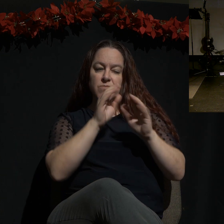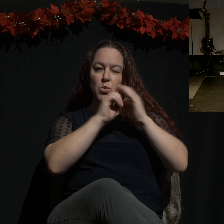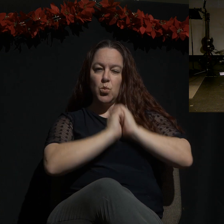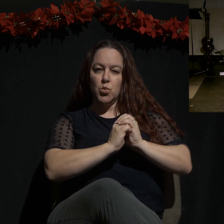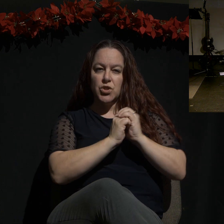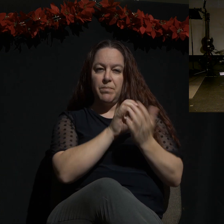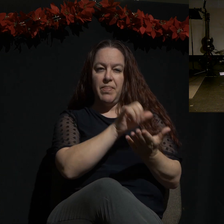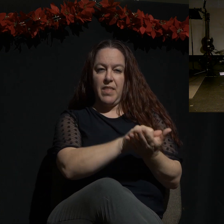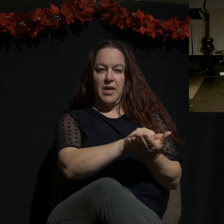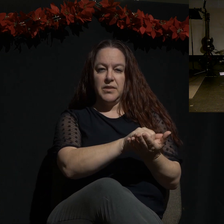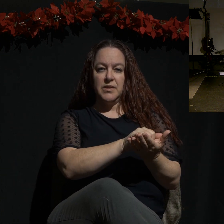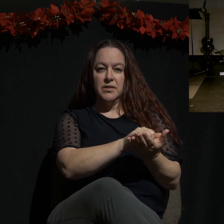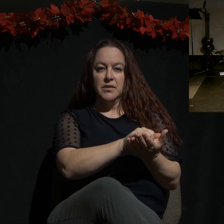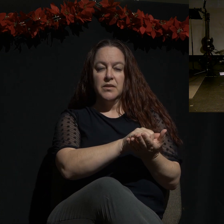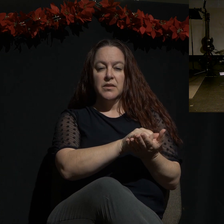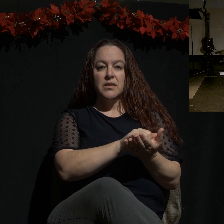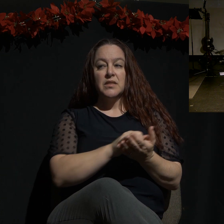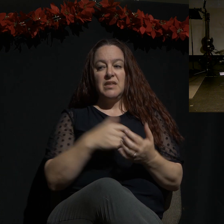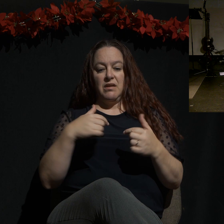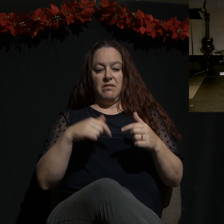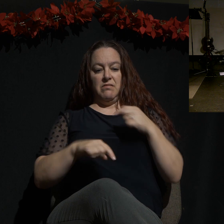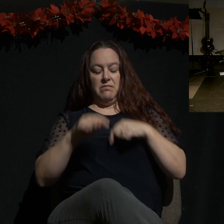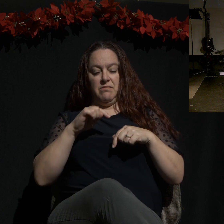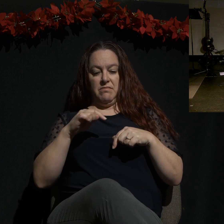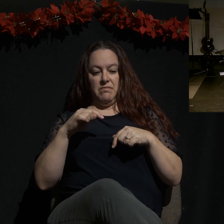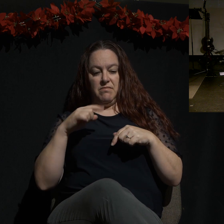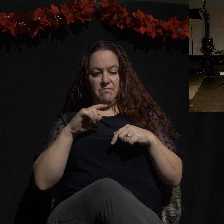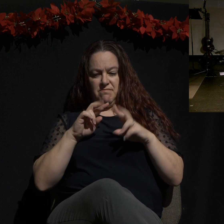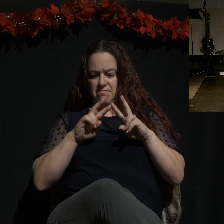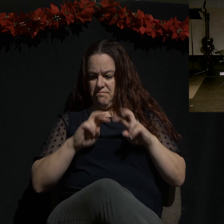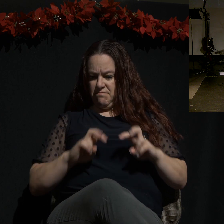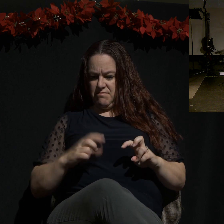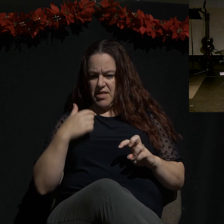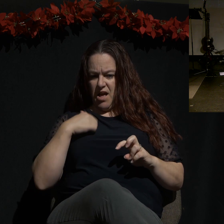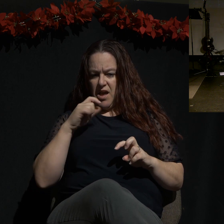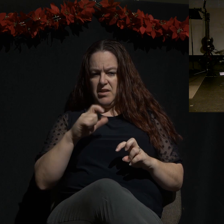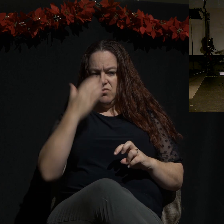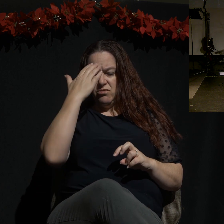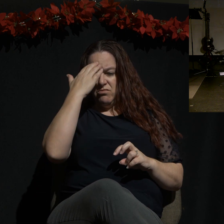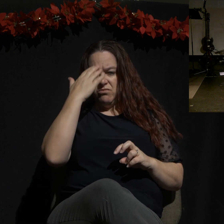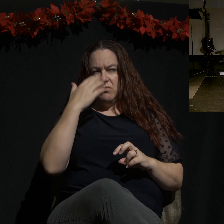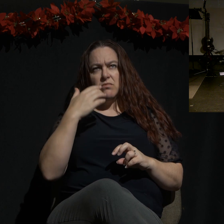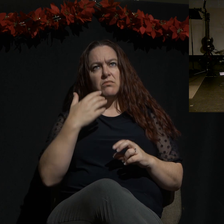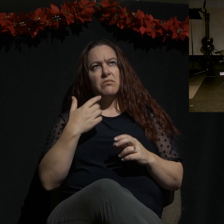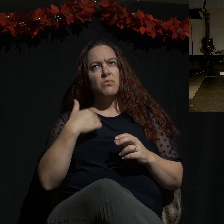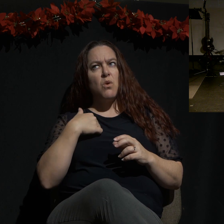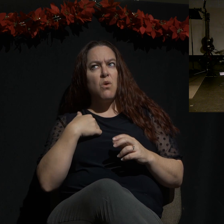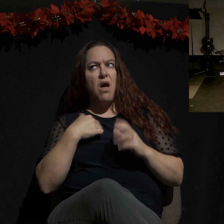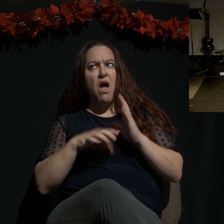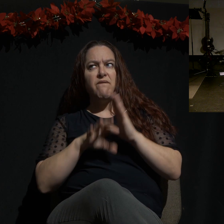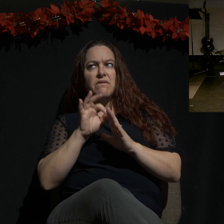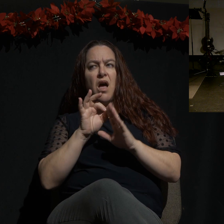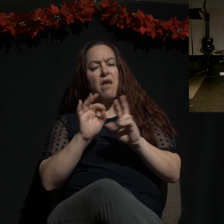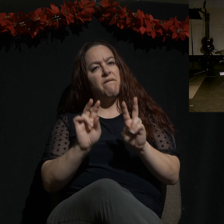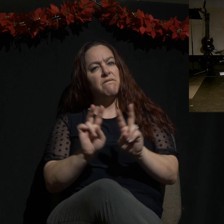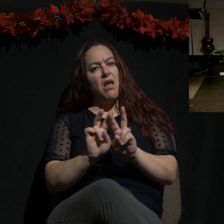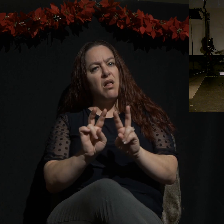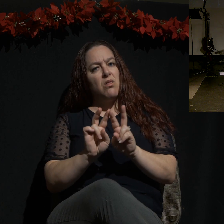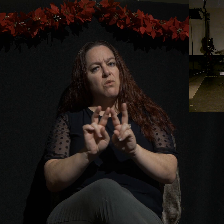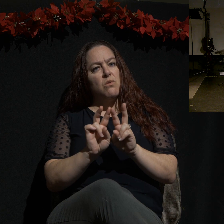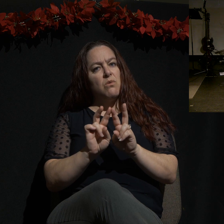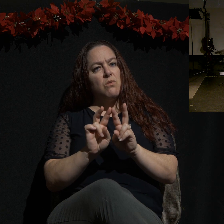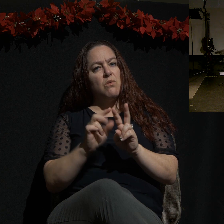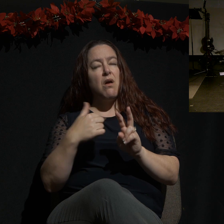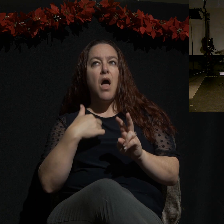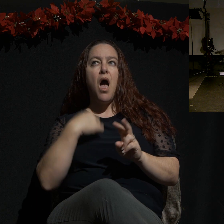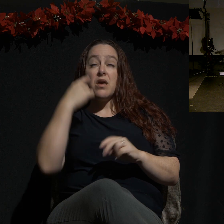so I need to know what I find valuable. What do I see